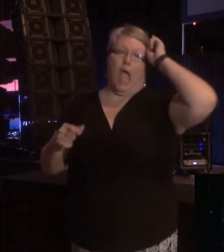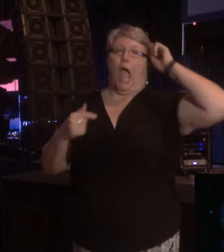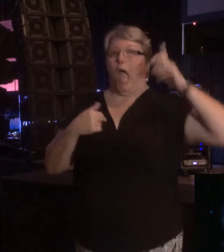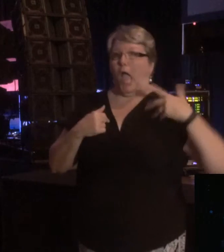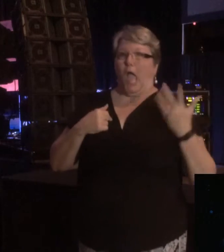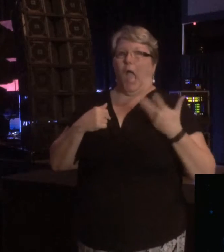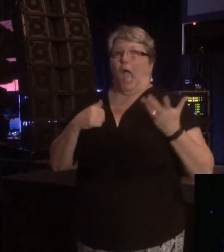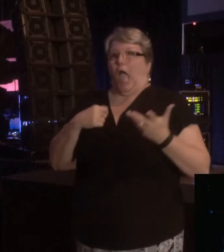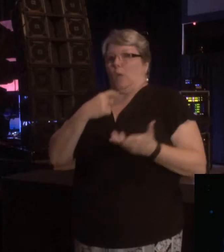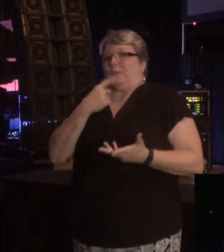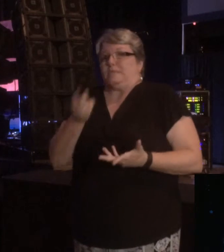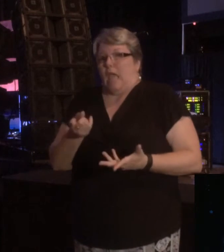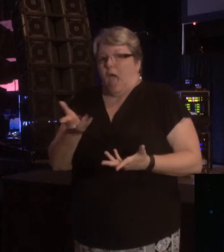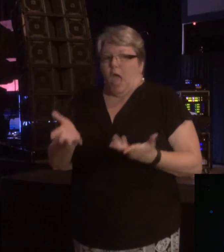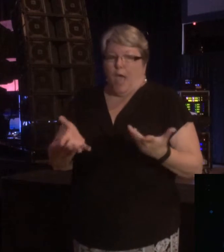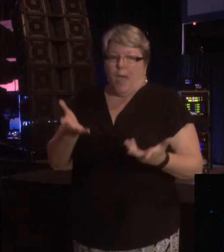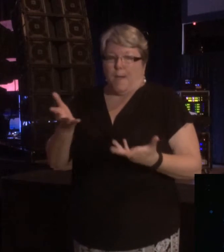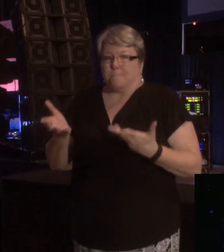because it was